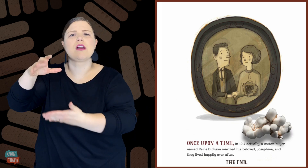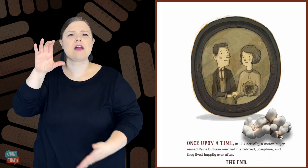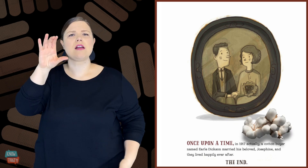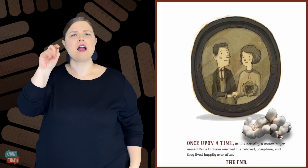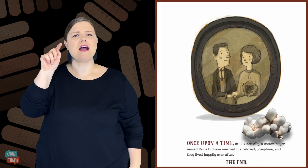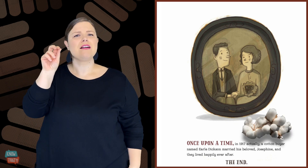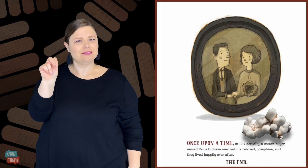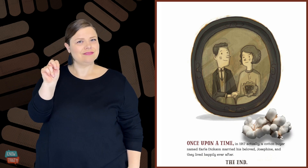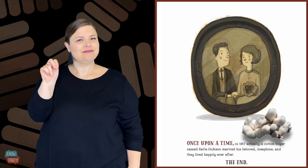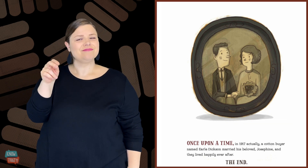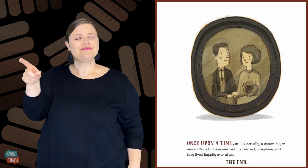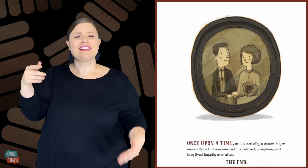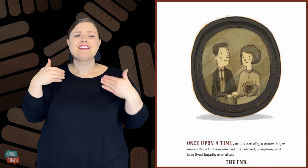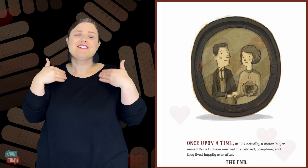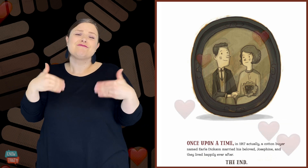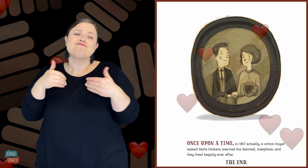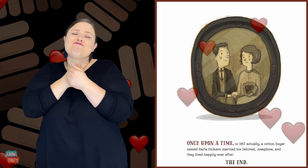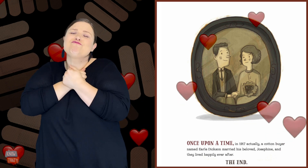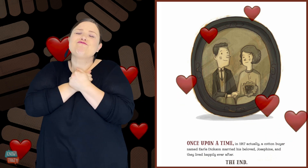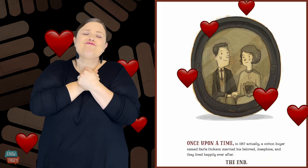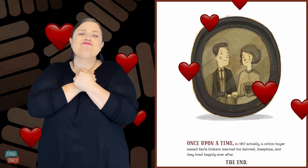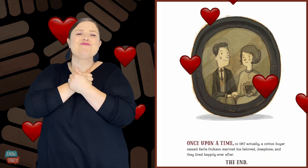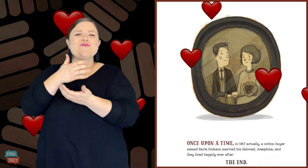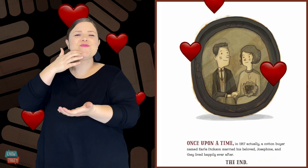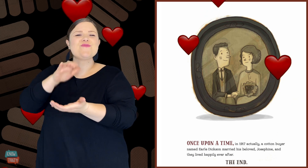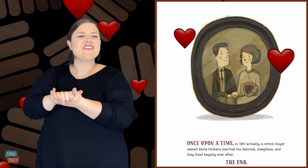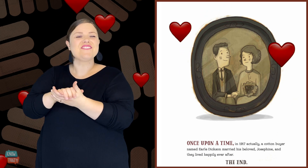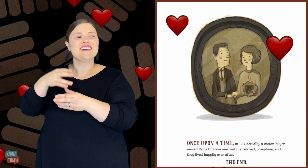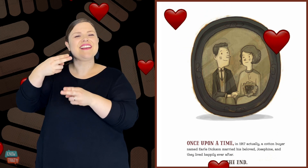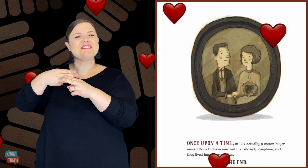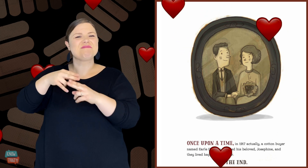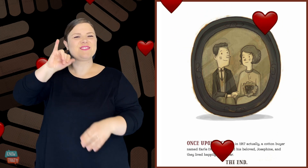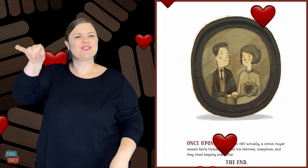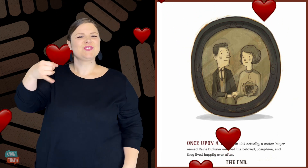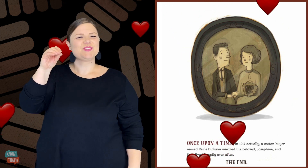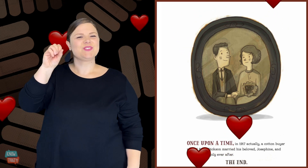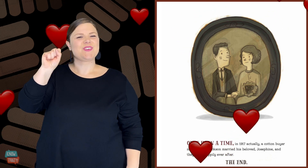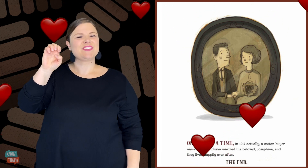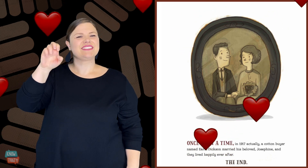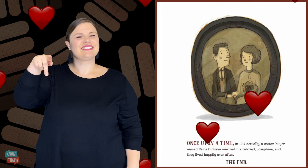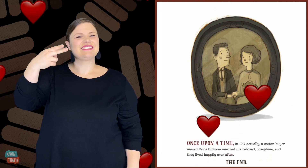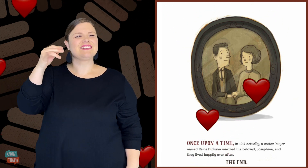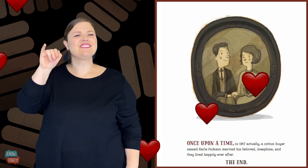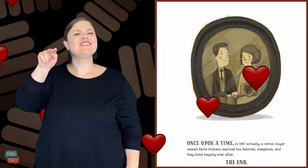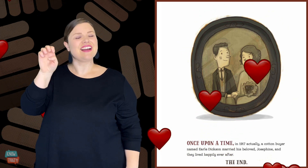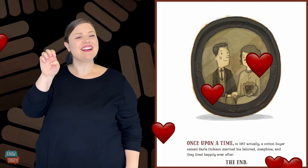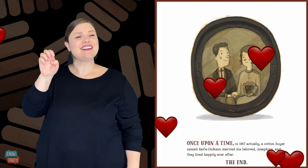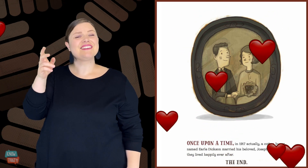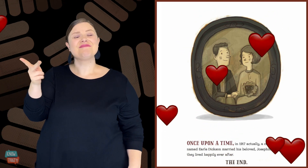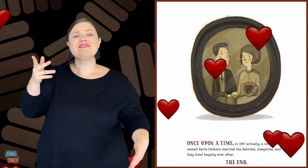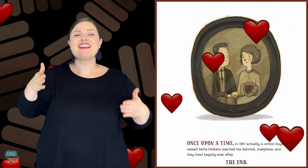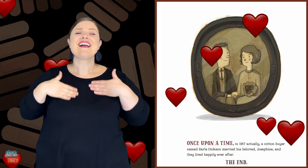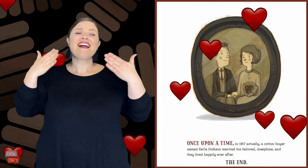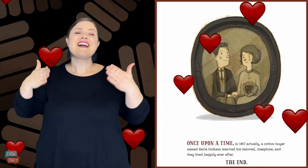his beloved Josephine, and the two of them lived happily ever after.